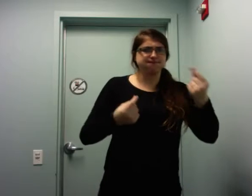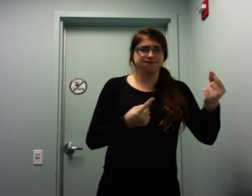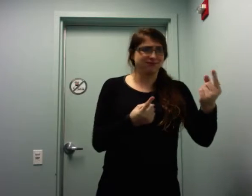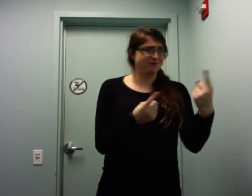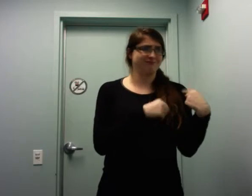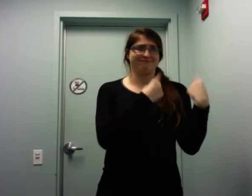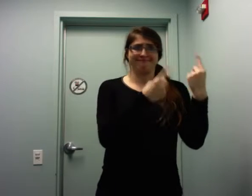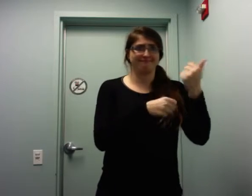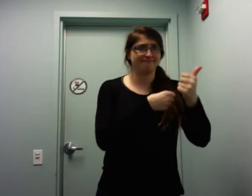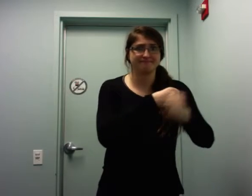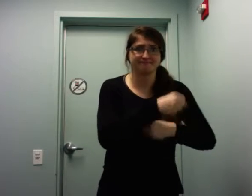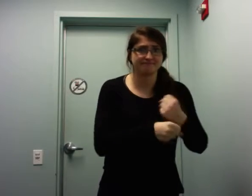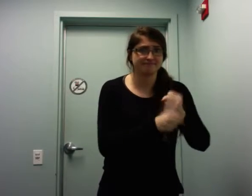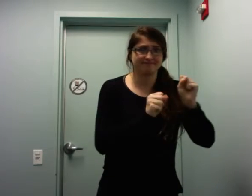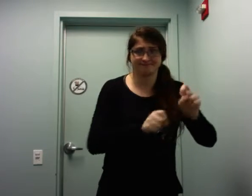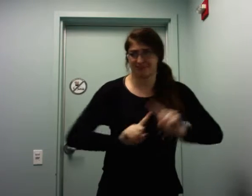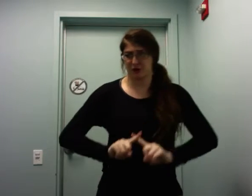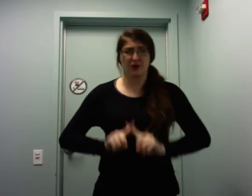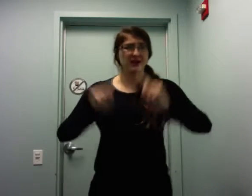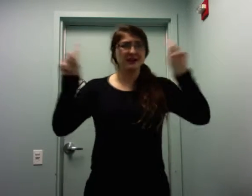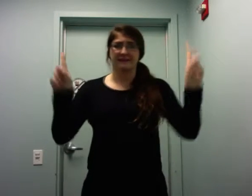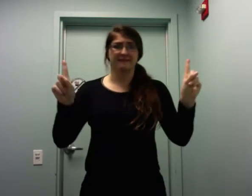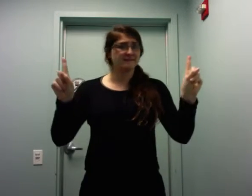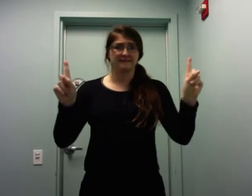years. So it affects every individual uniquely.